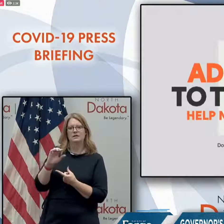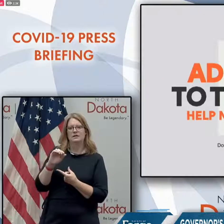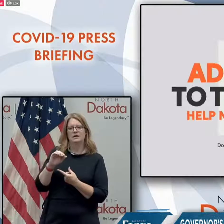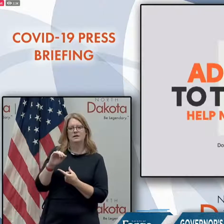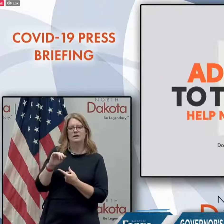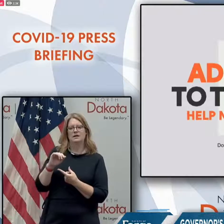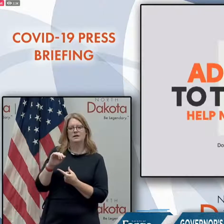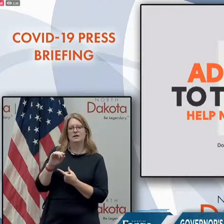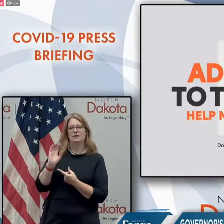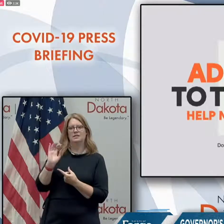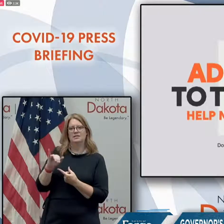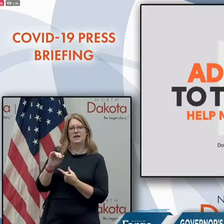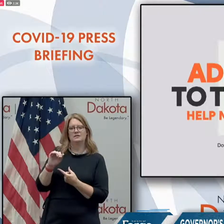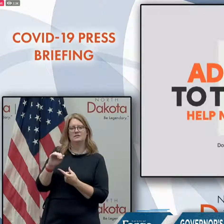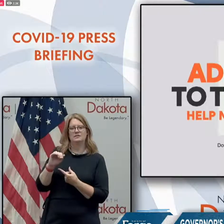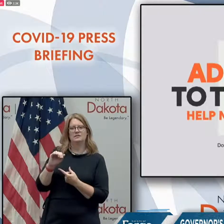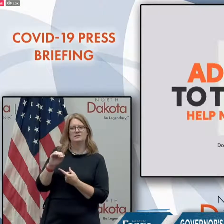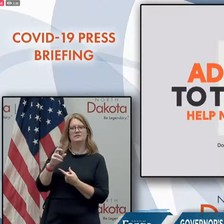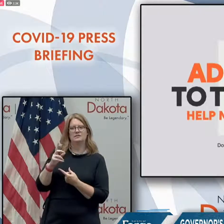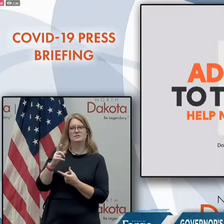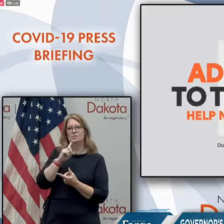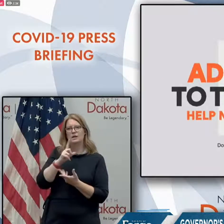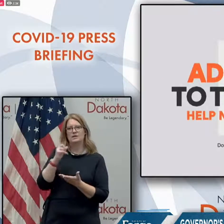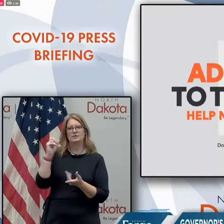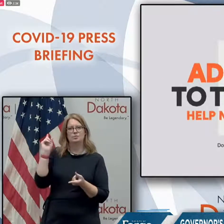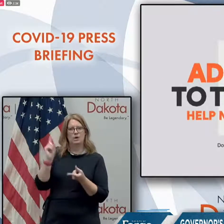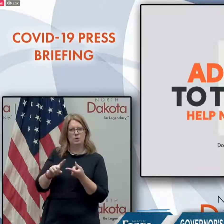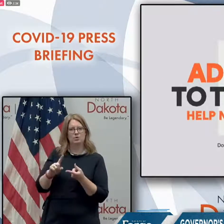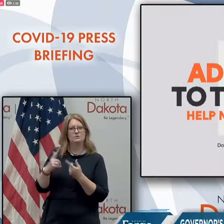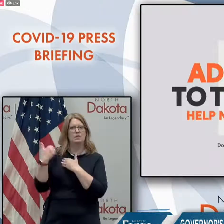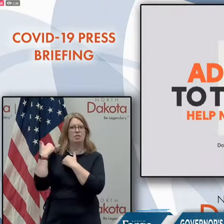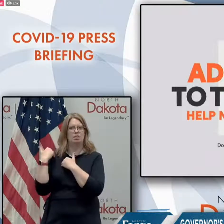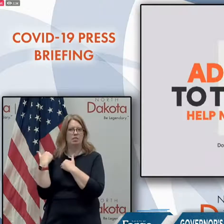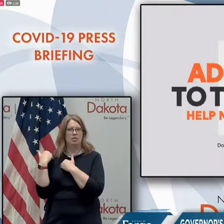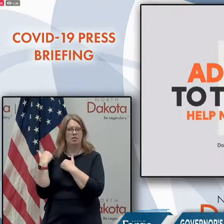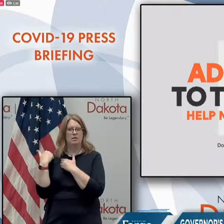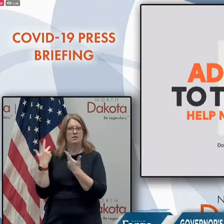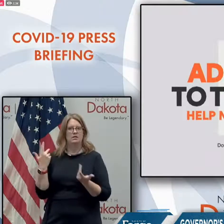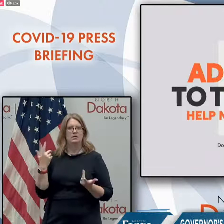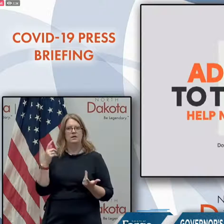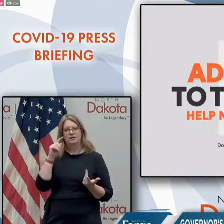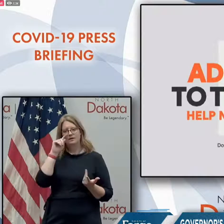application programming interface can help reduce the burden on public health staff by unlocking